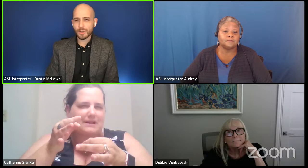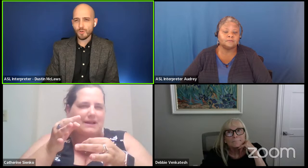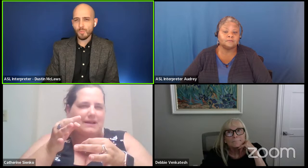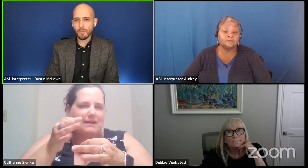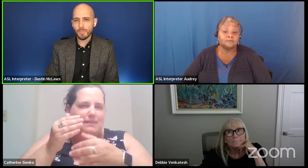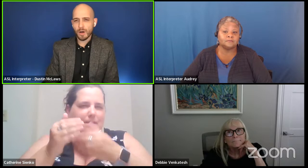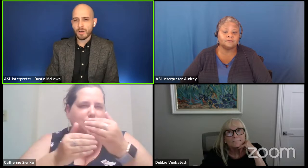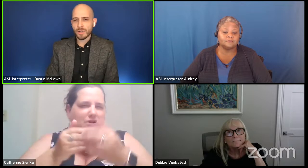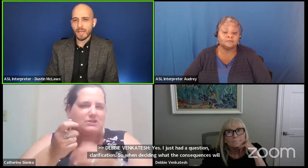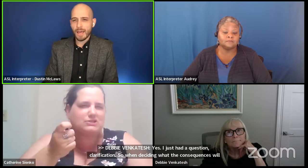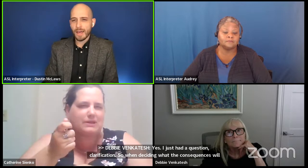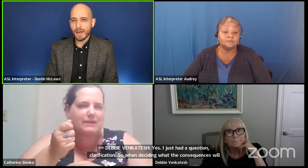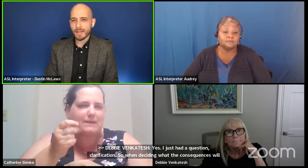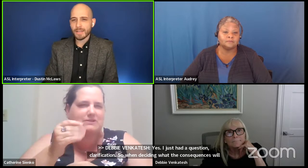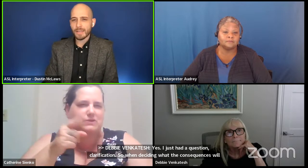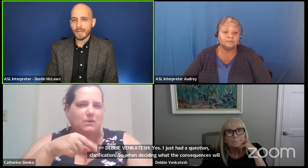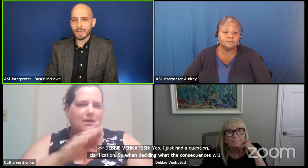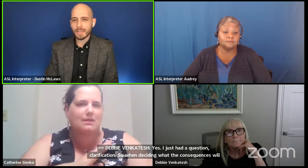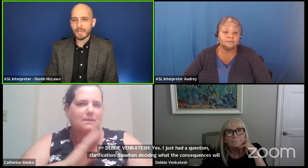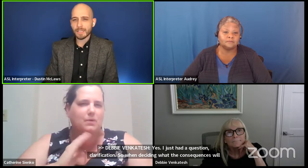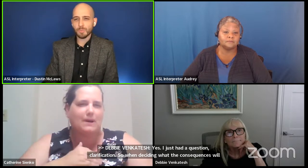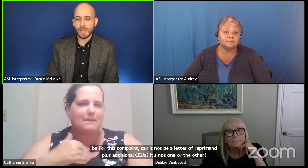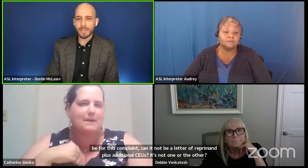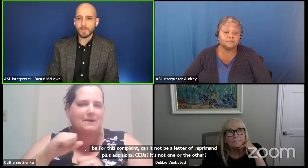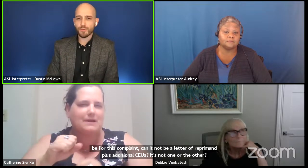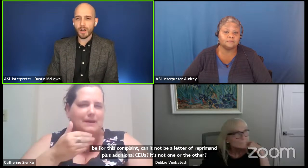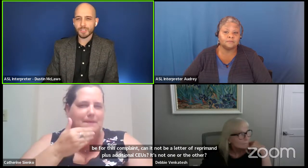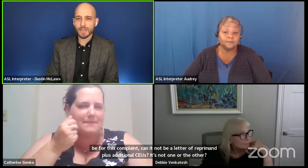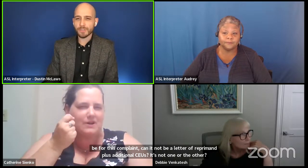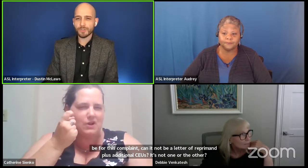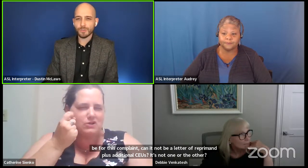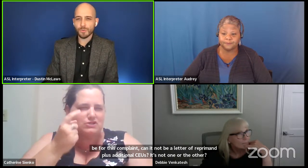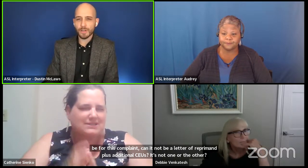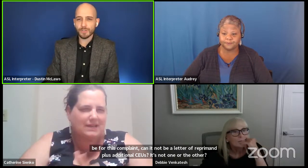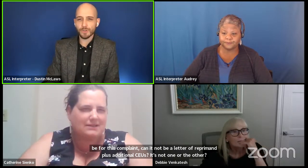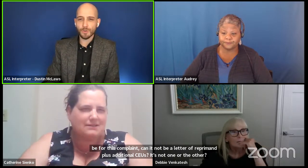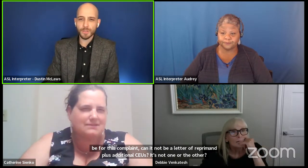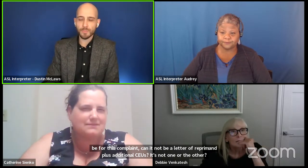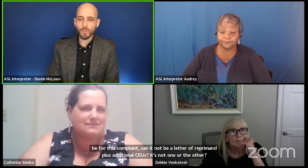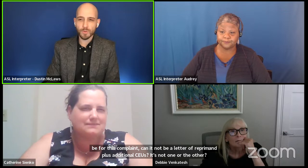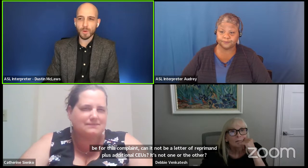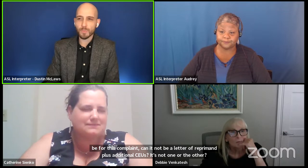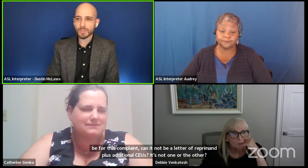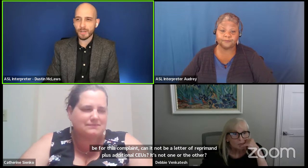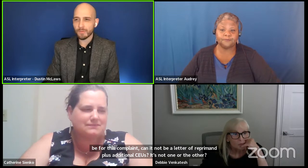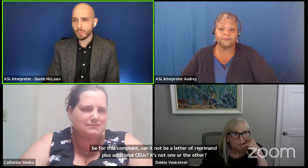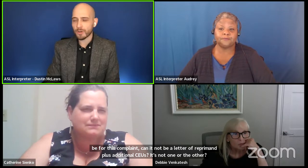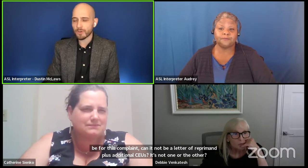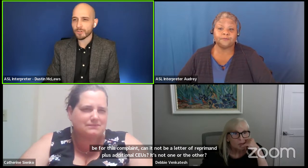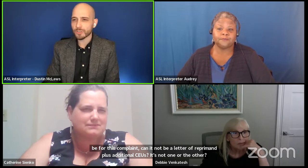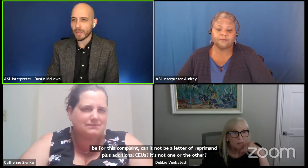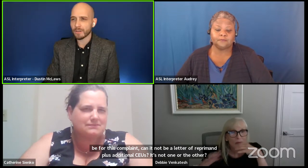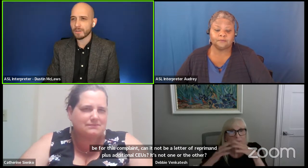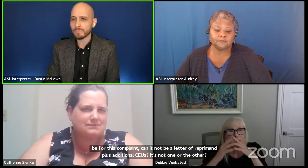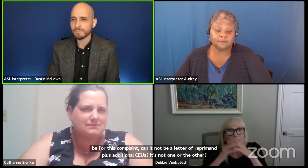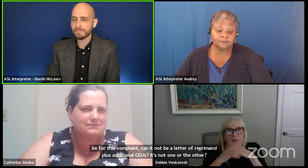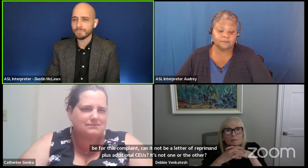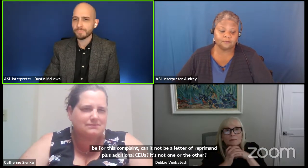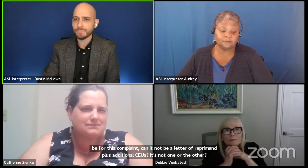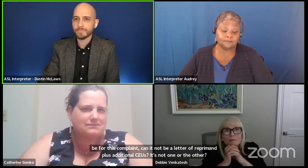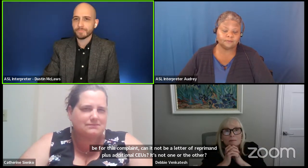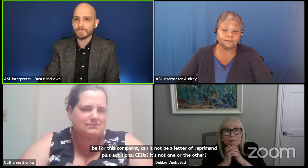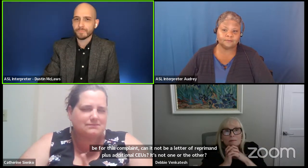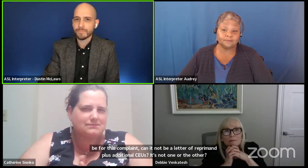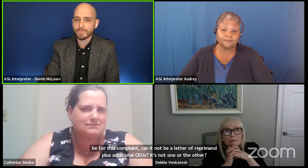Victoria, can you pop on and explain the process to us so the board members can have a better understanding?